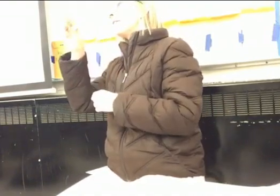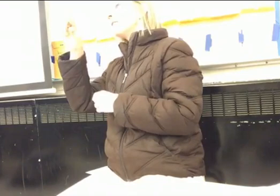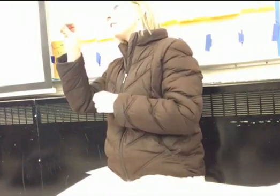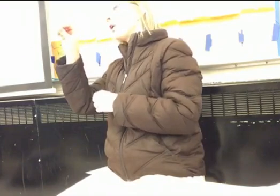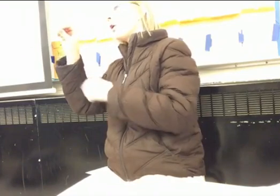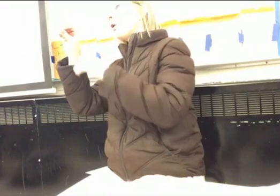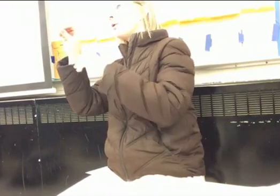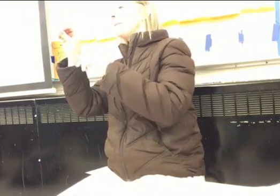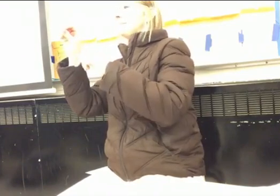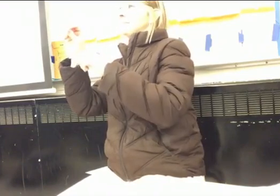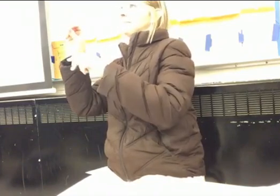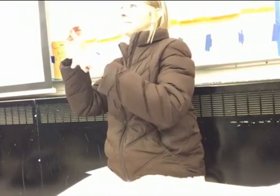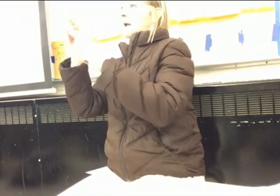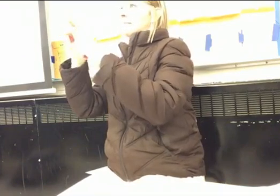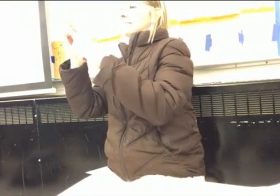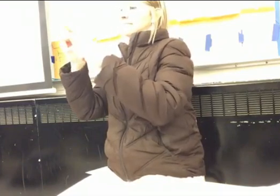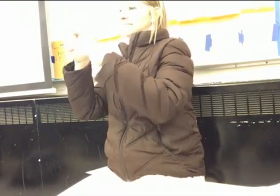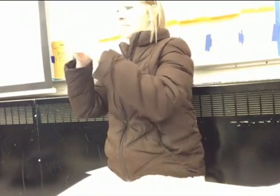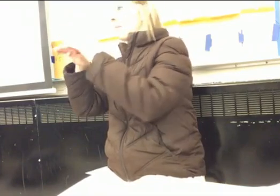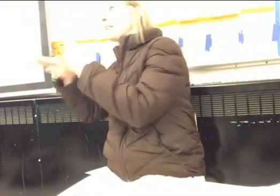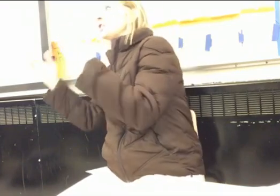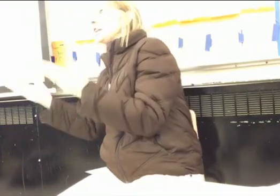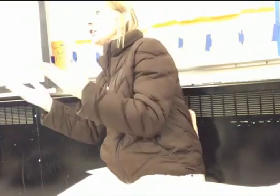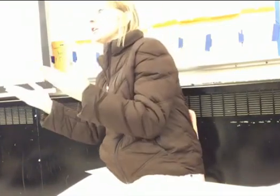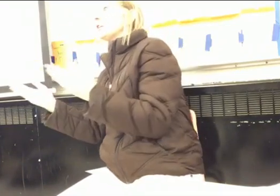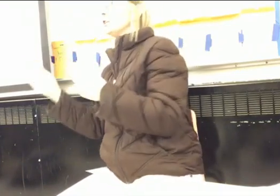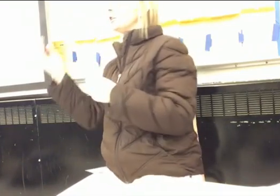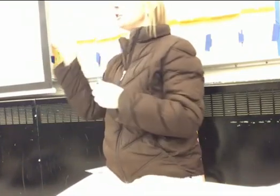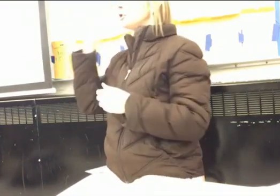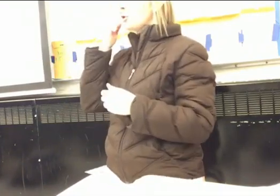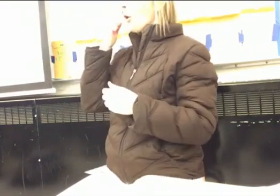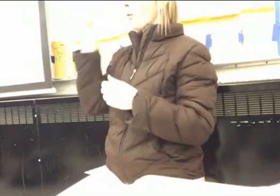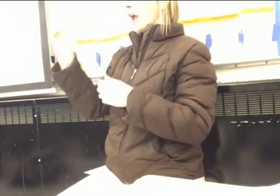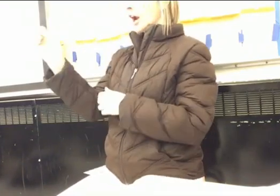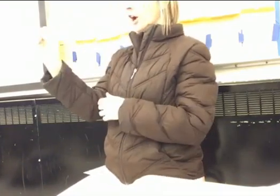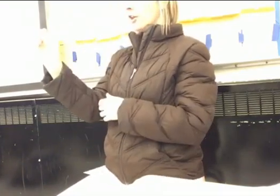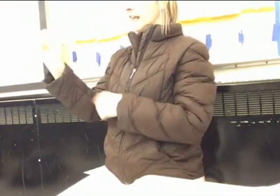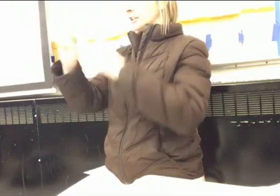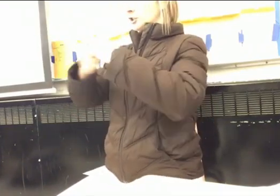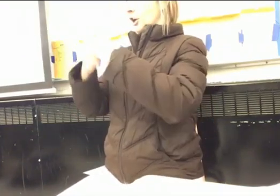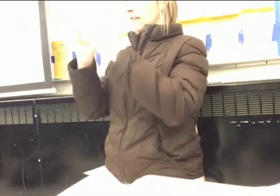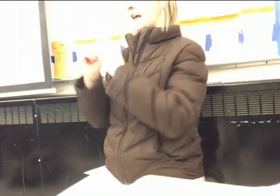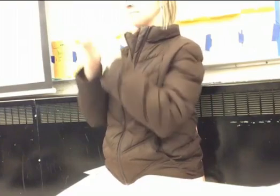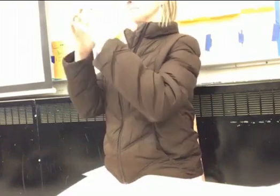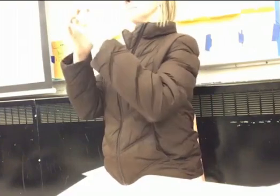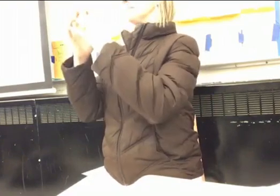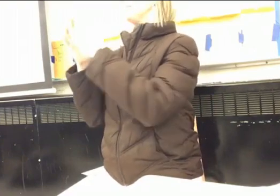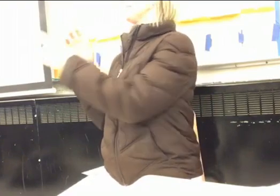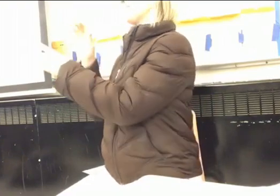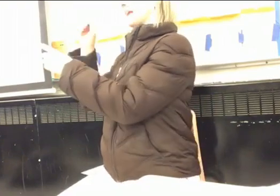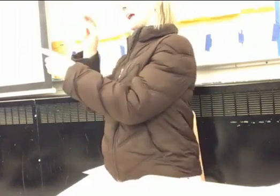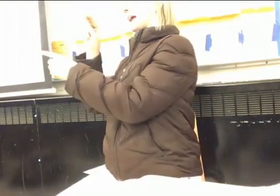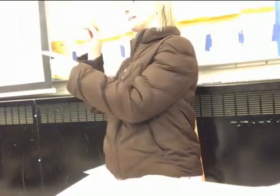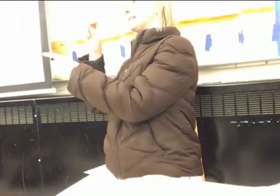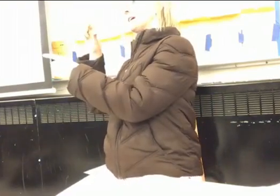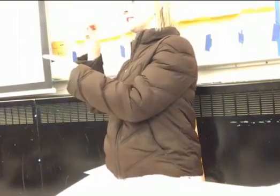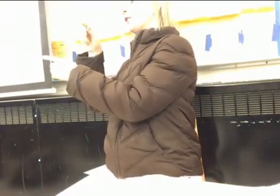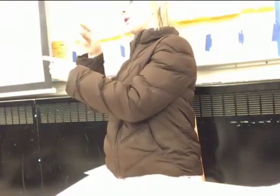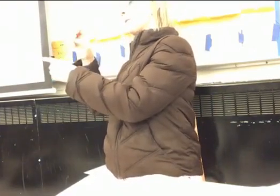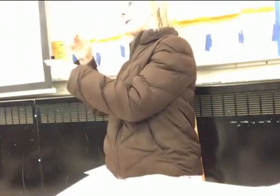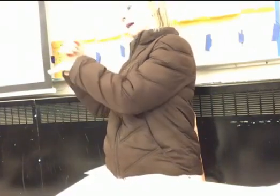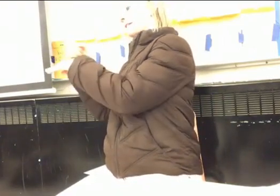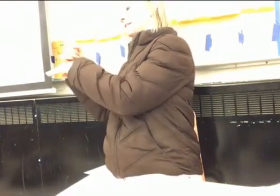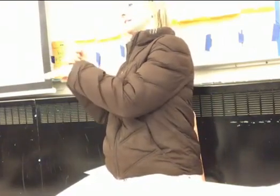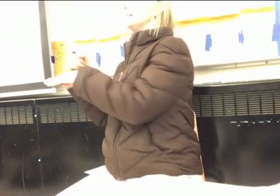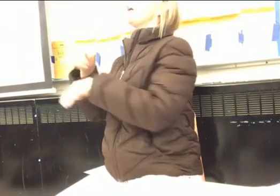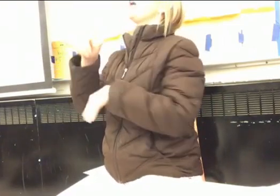is? Just shout it out. Antelope Island. That was the first class to ever say that one first. There's a bigger place. Yellowstone.